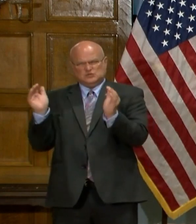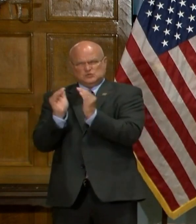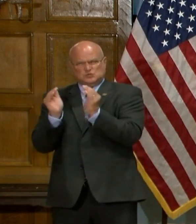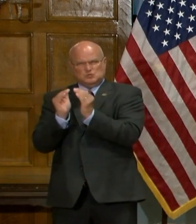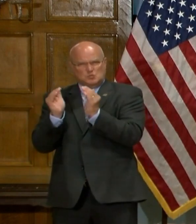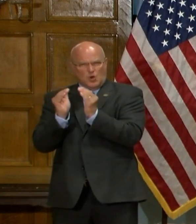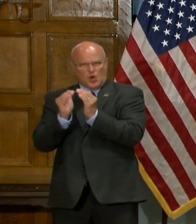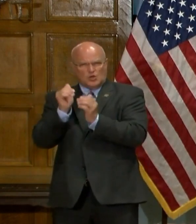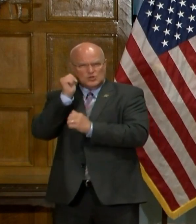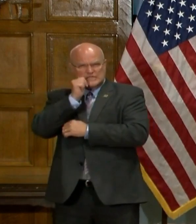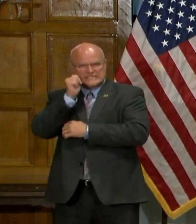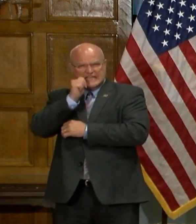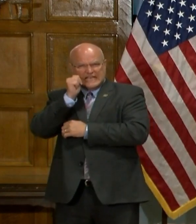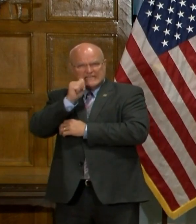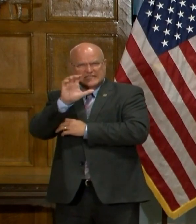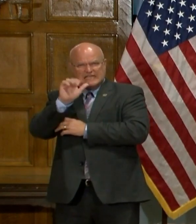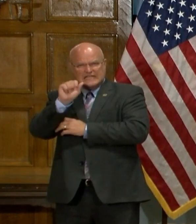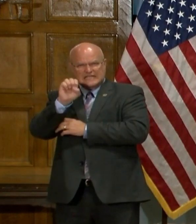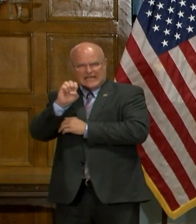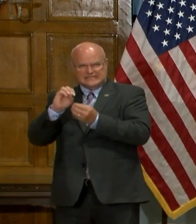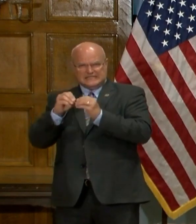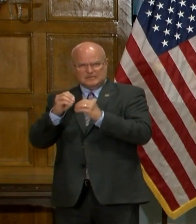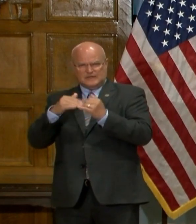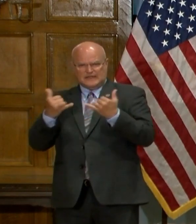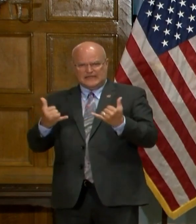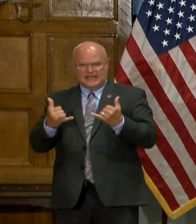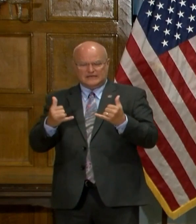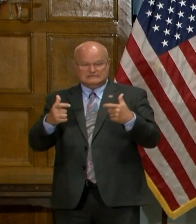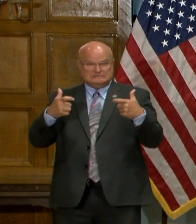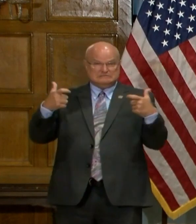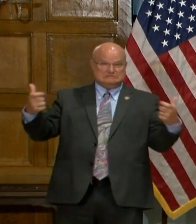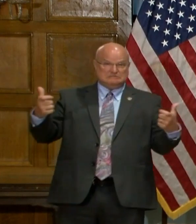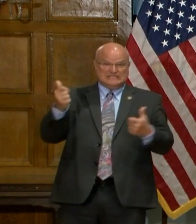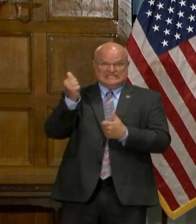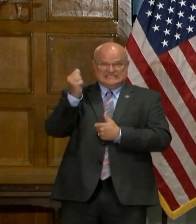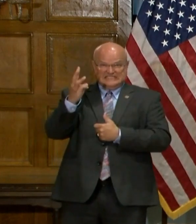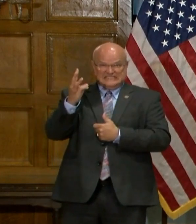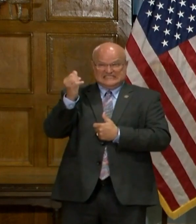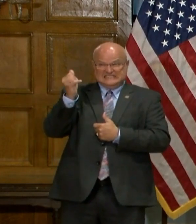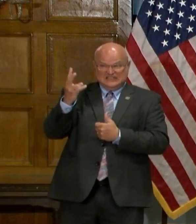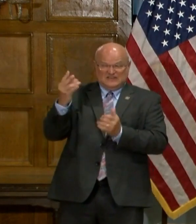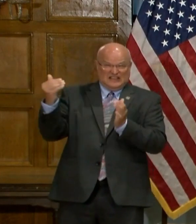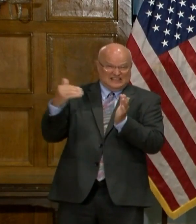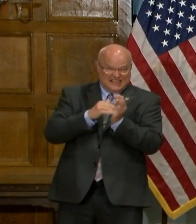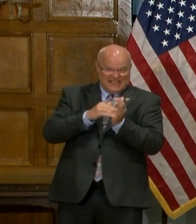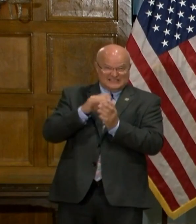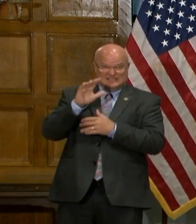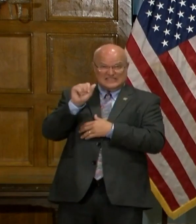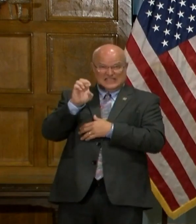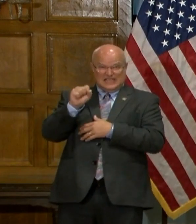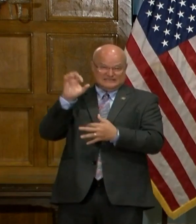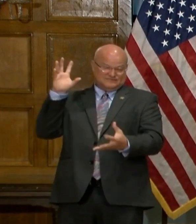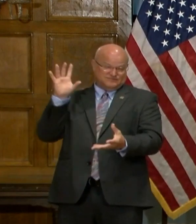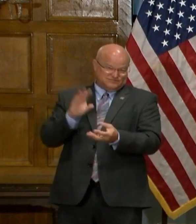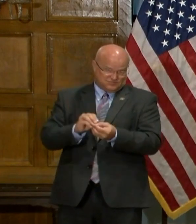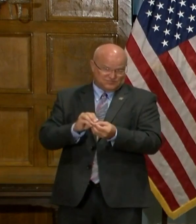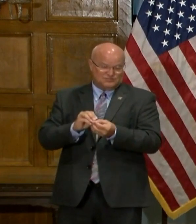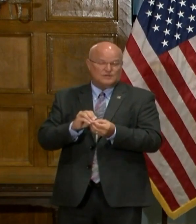smaller daily case number than we are now. So now we're dealing with 16,000, 17,000 cases